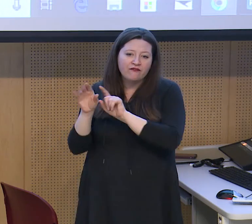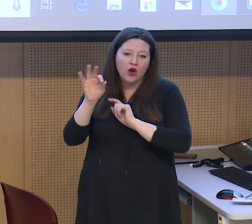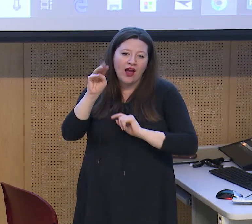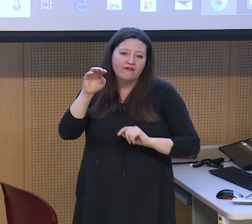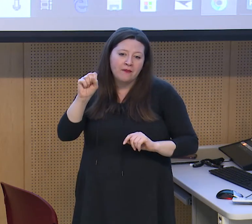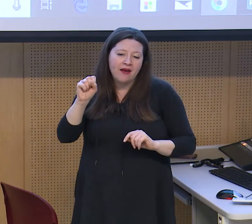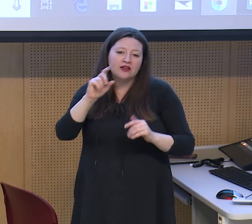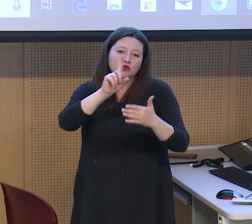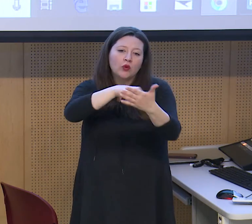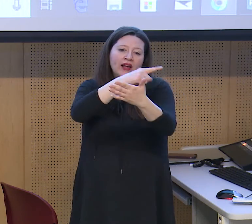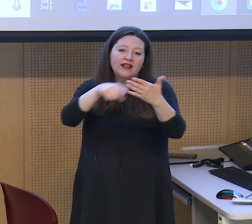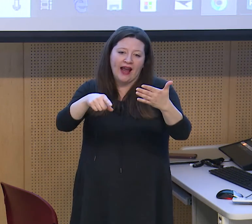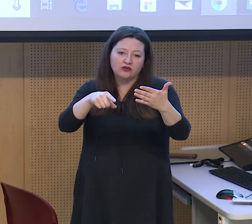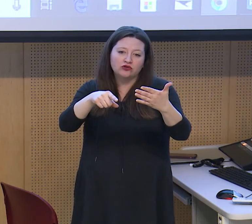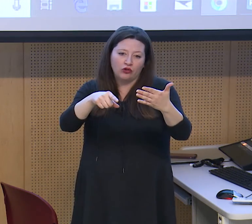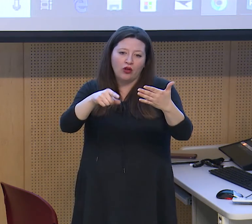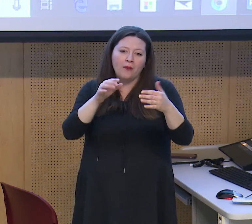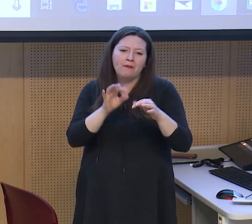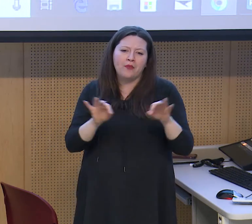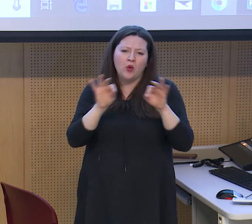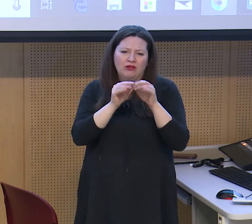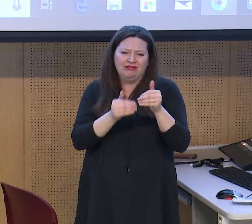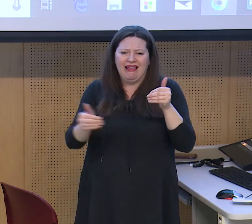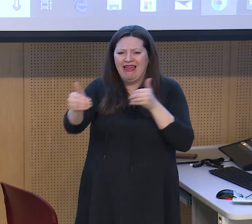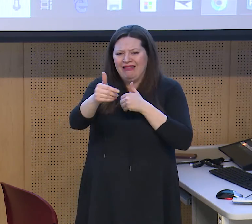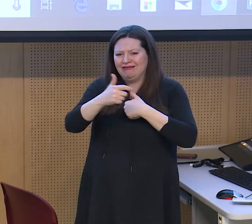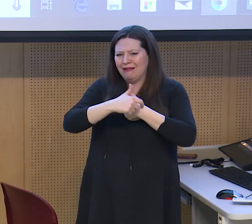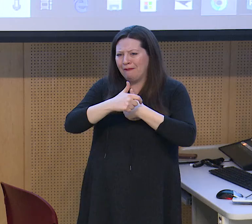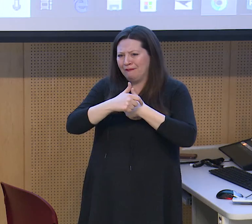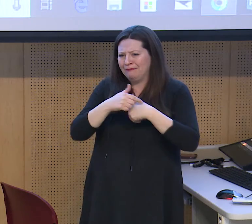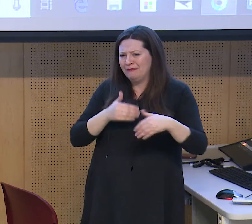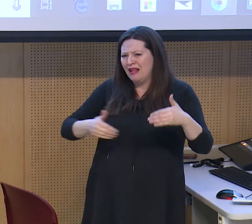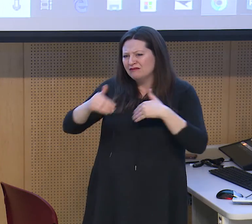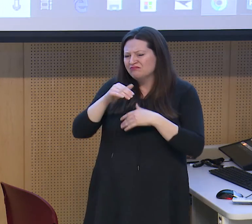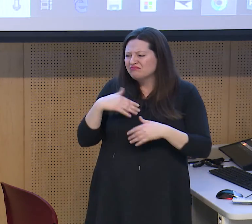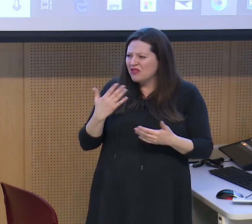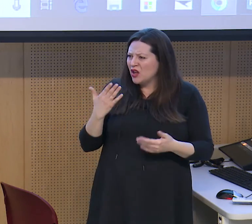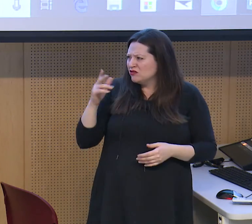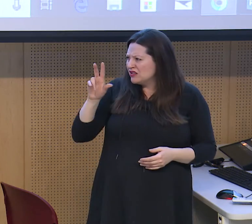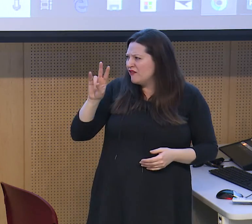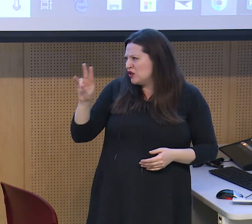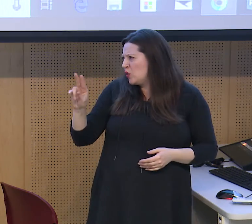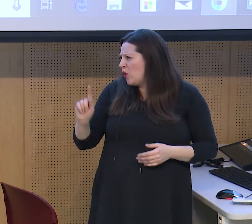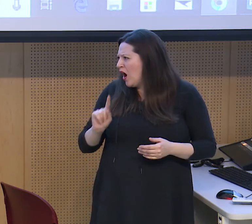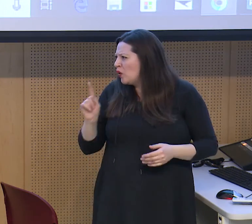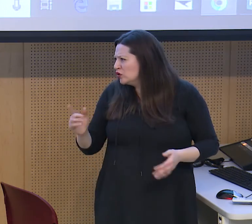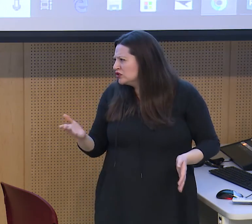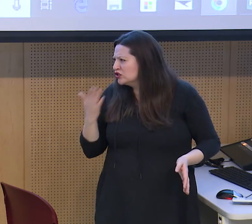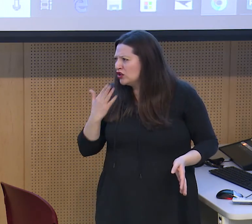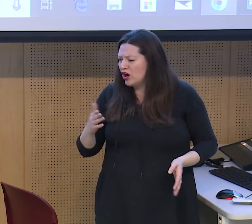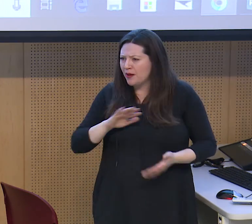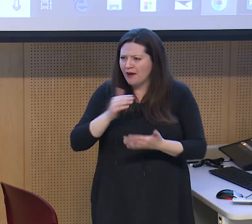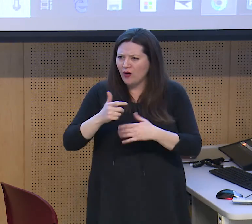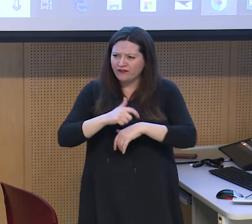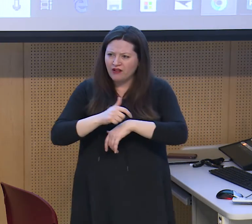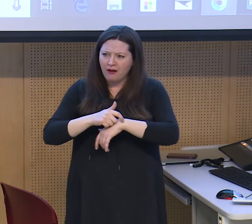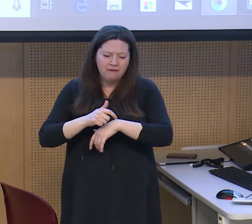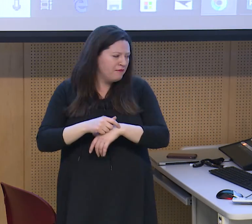for FMS. You can always cancel something that you've asked for, but of course you have to do that ahead of time. I would assume for FMS you have to cancel within